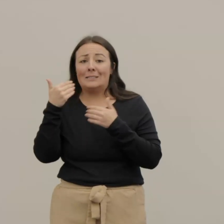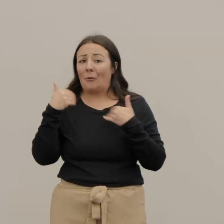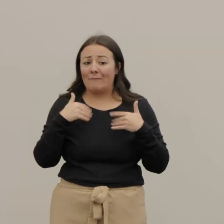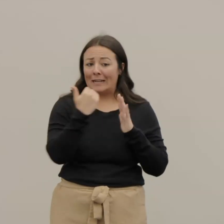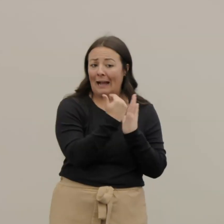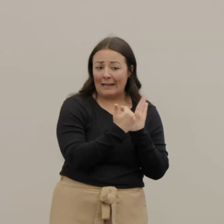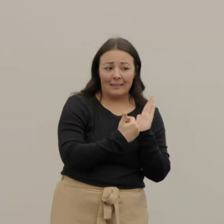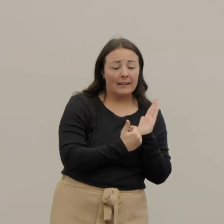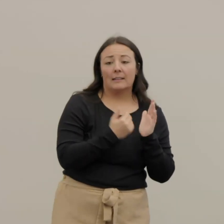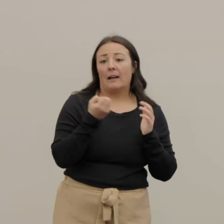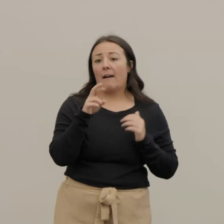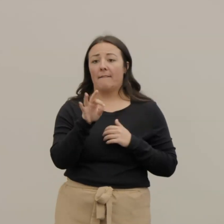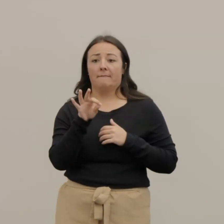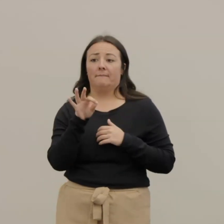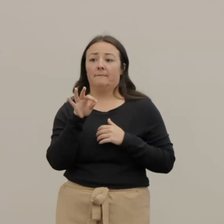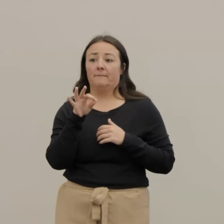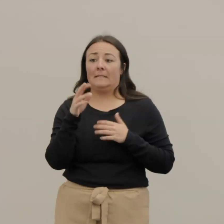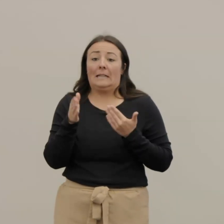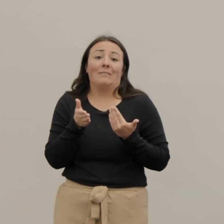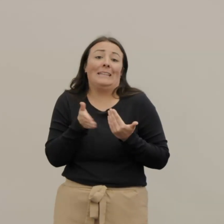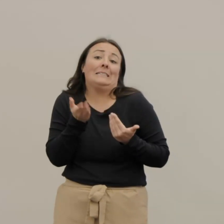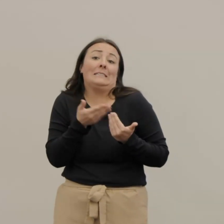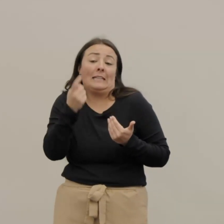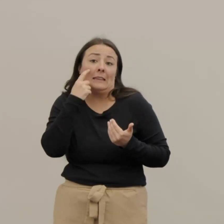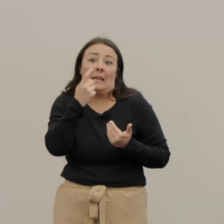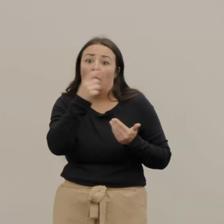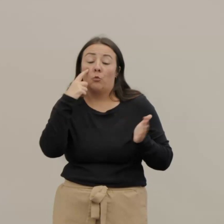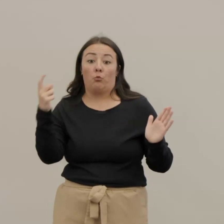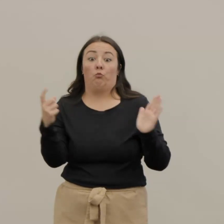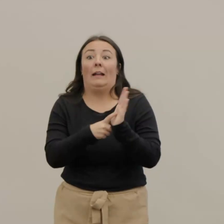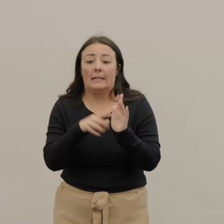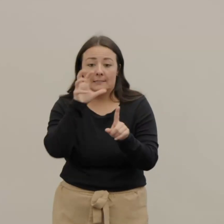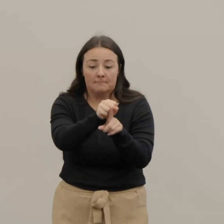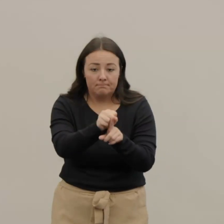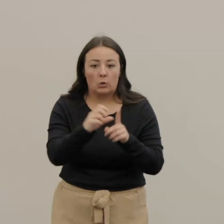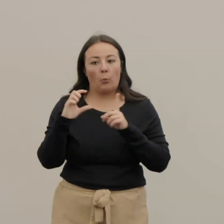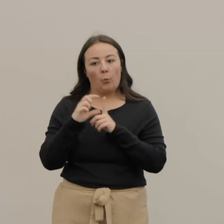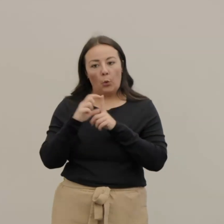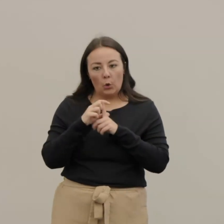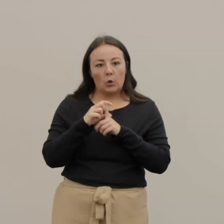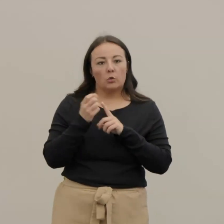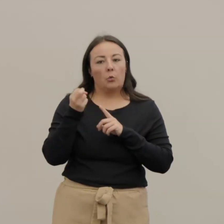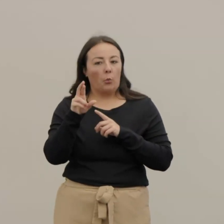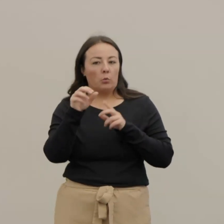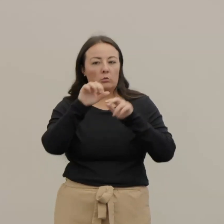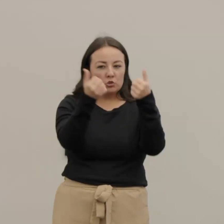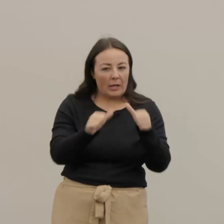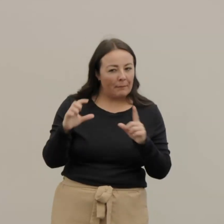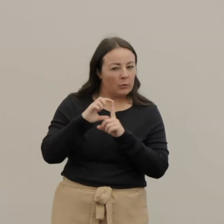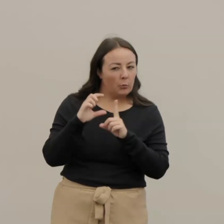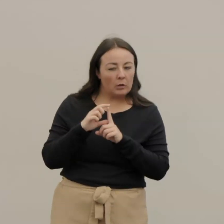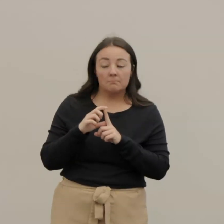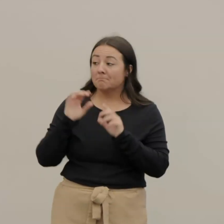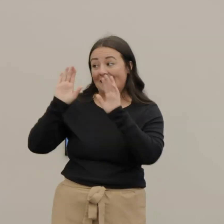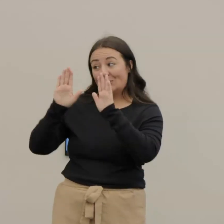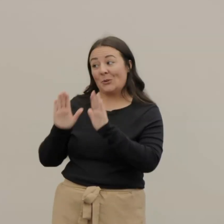of like how easily the eye recognizes the word and the shape of the word? It's a great